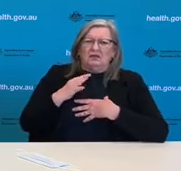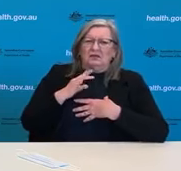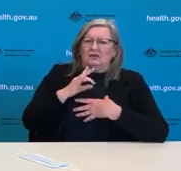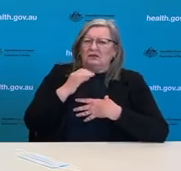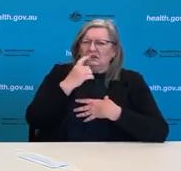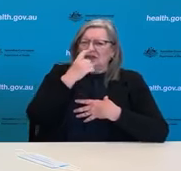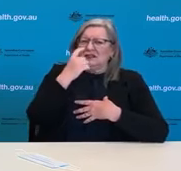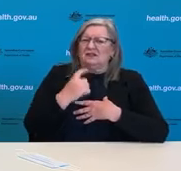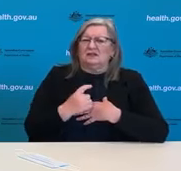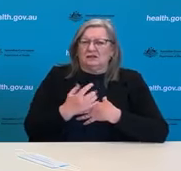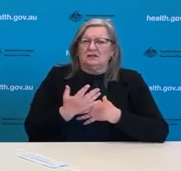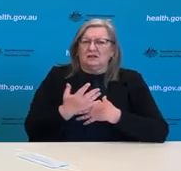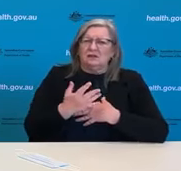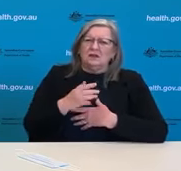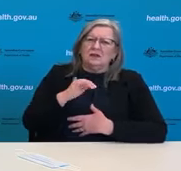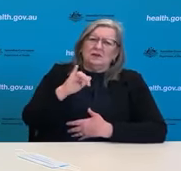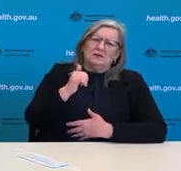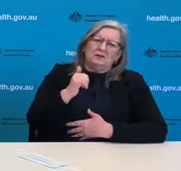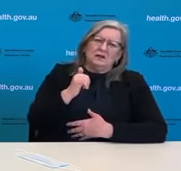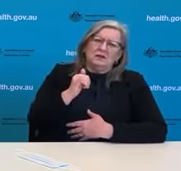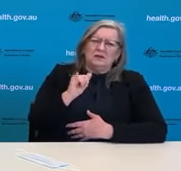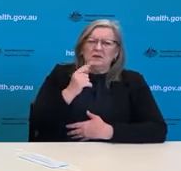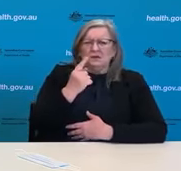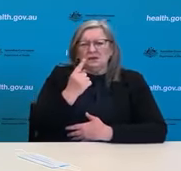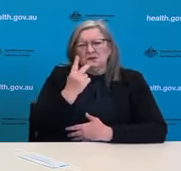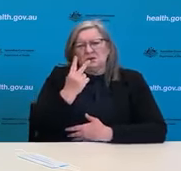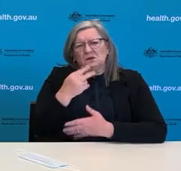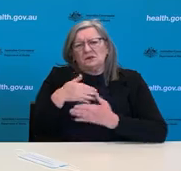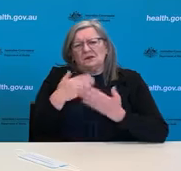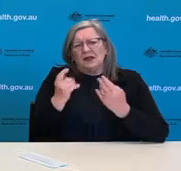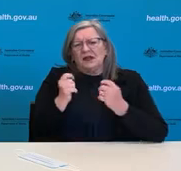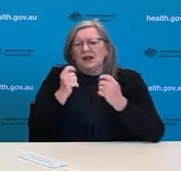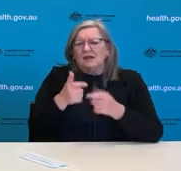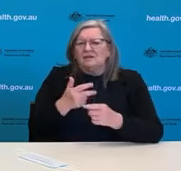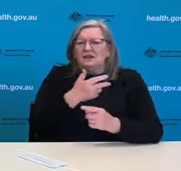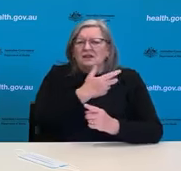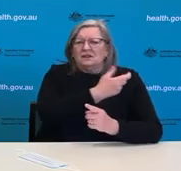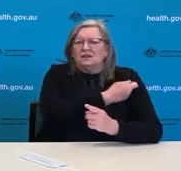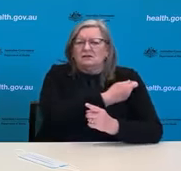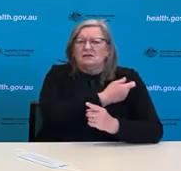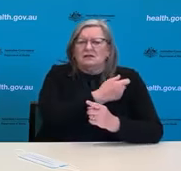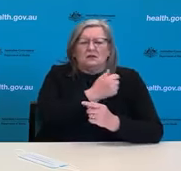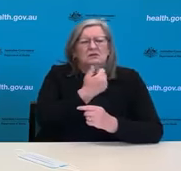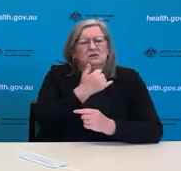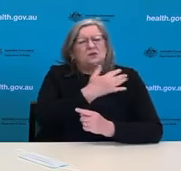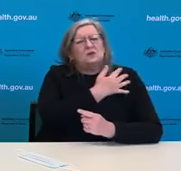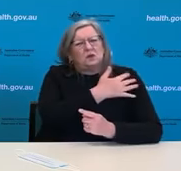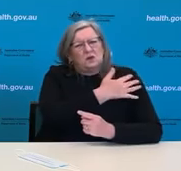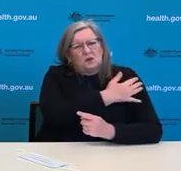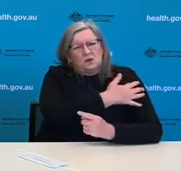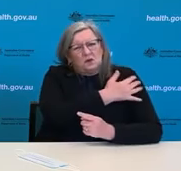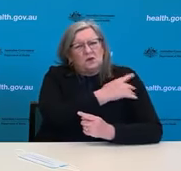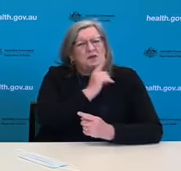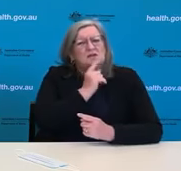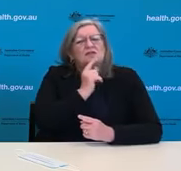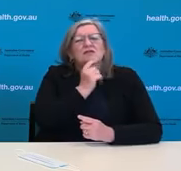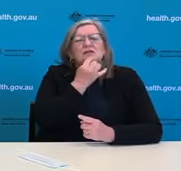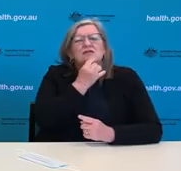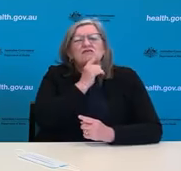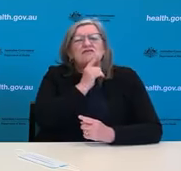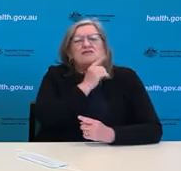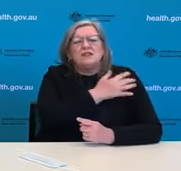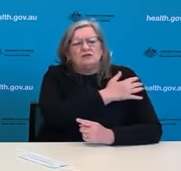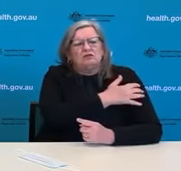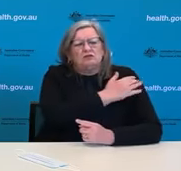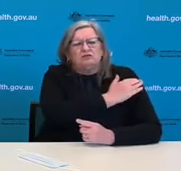for a day or two after the vaccine to have a sore arm, maybe a little bit of redness or swelling where the vaccine has